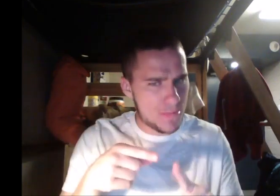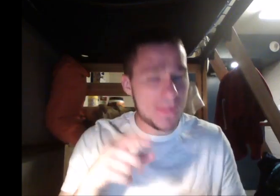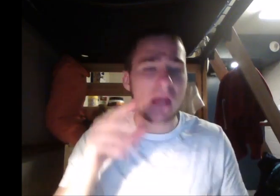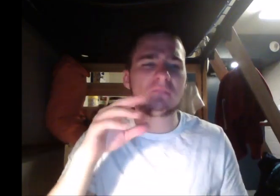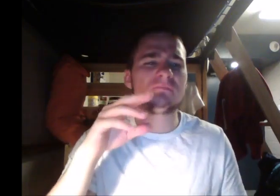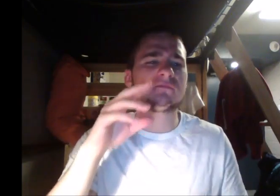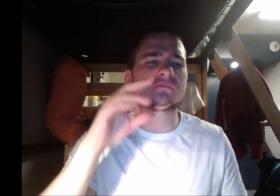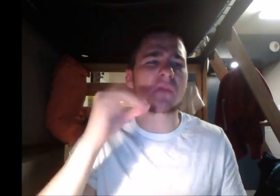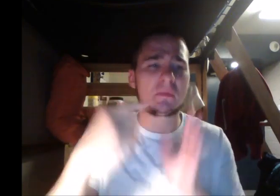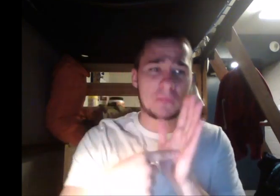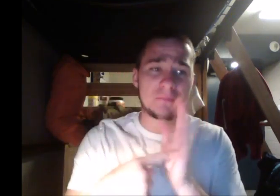I'm setting a good foundation for myself.